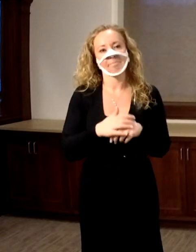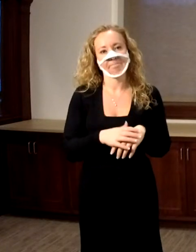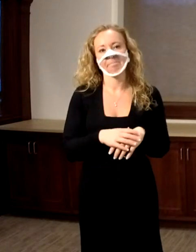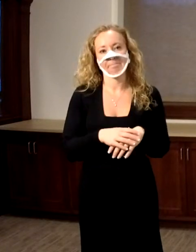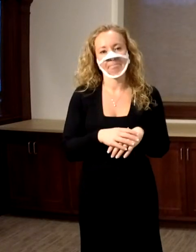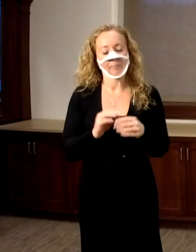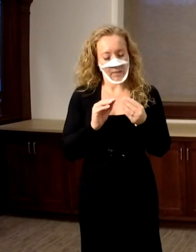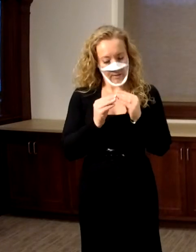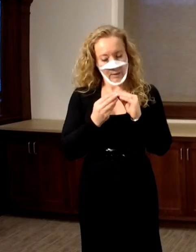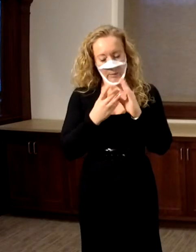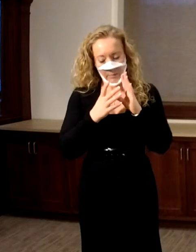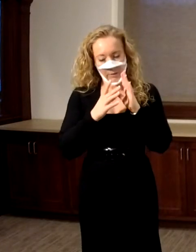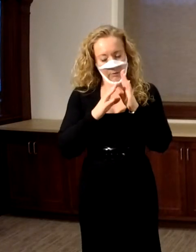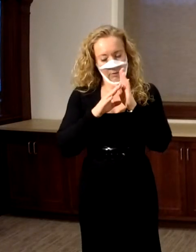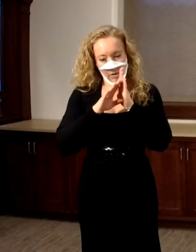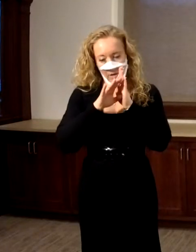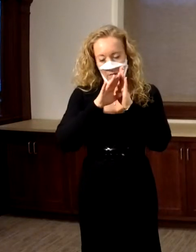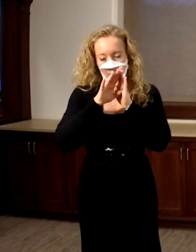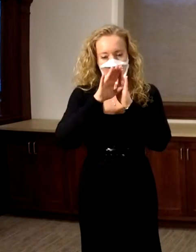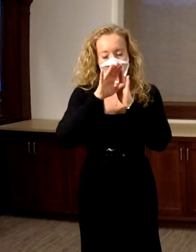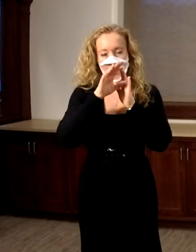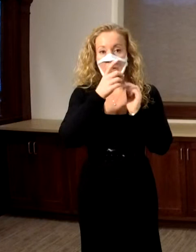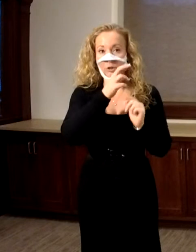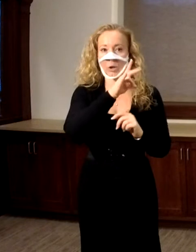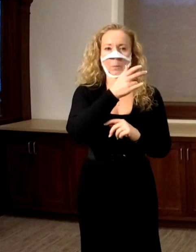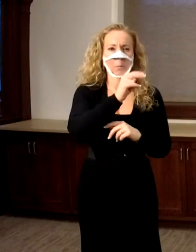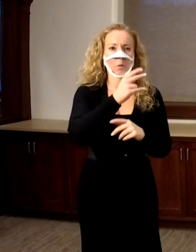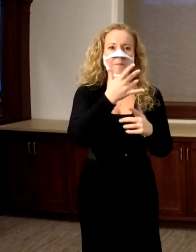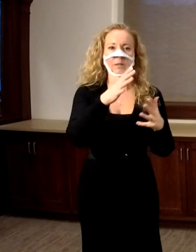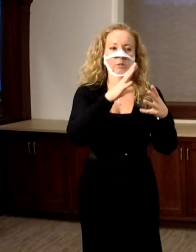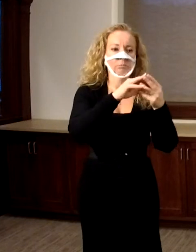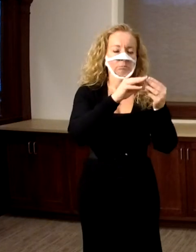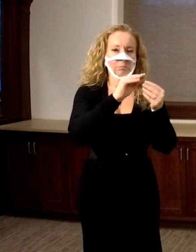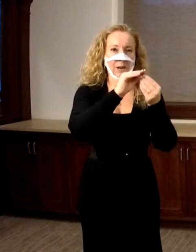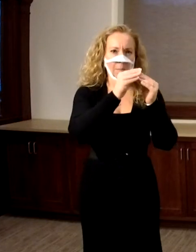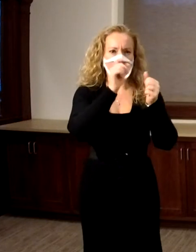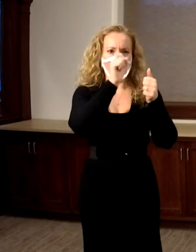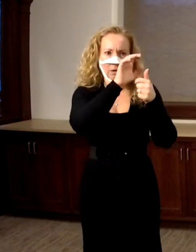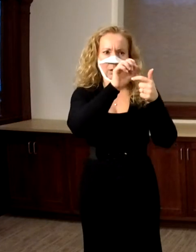Bogan laying out a lot of the numbers that we've seen over the last month or so.